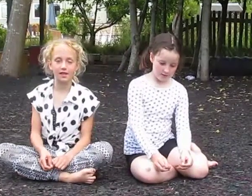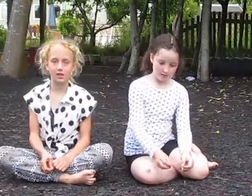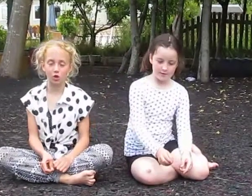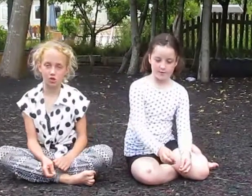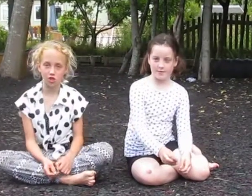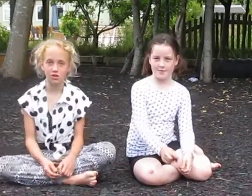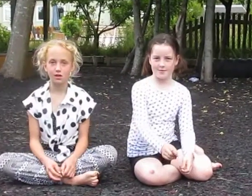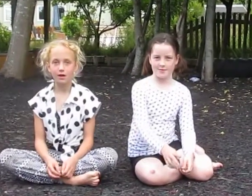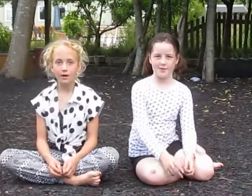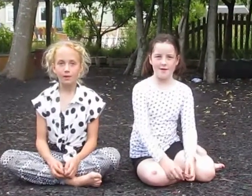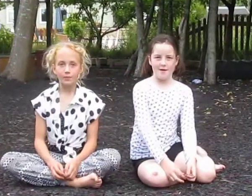7, 8.